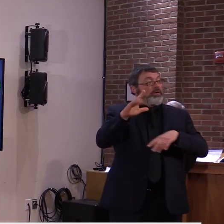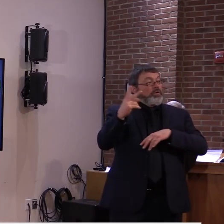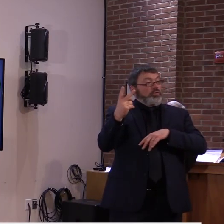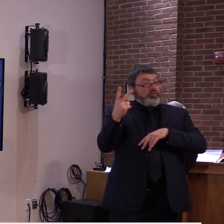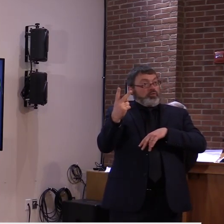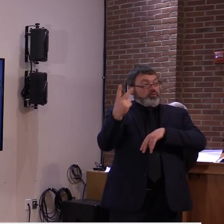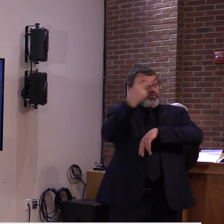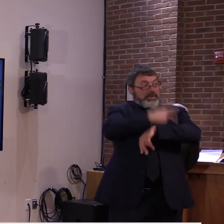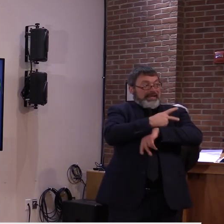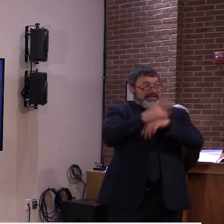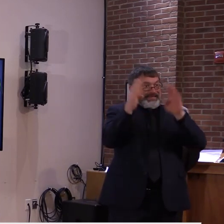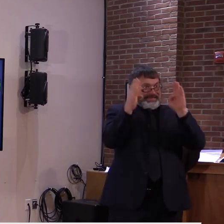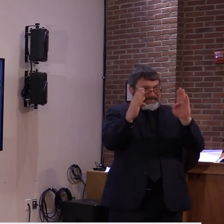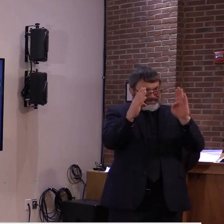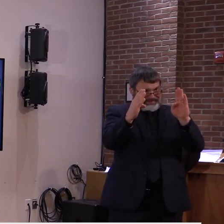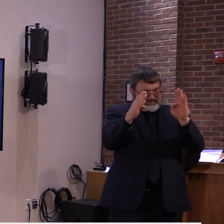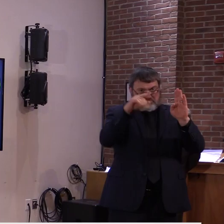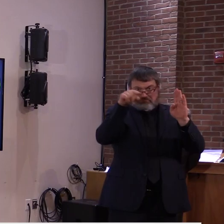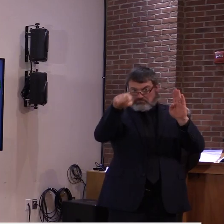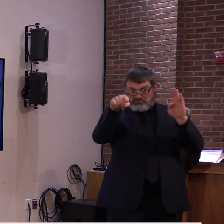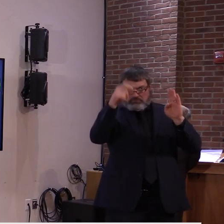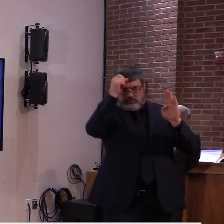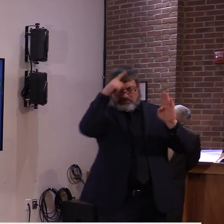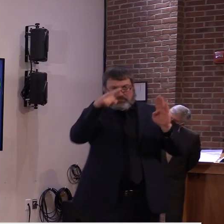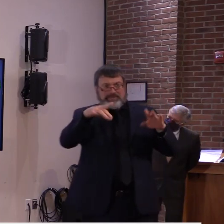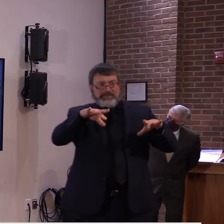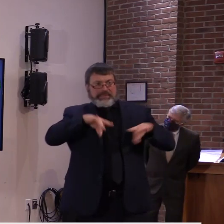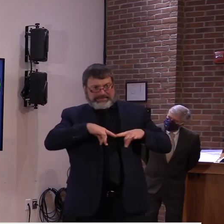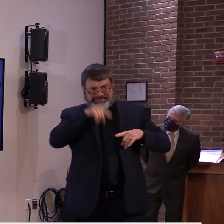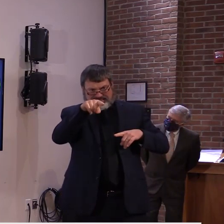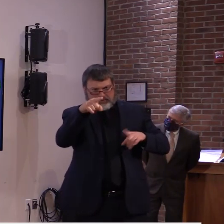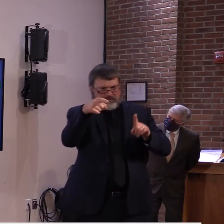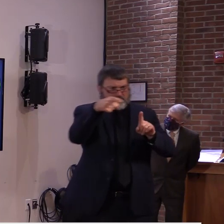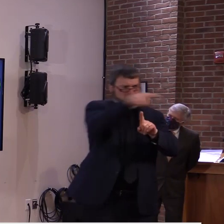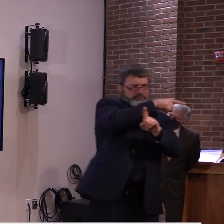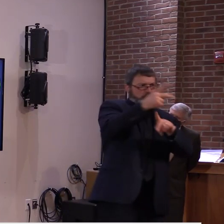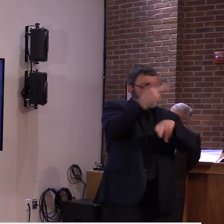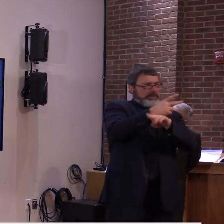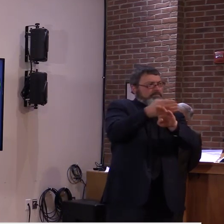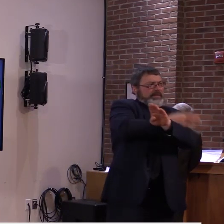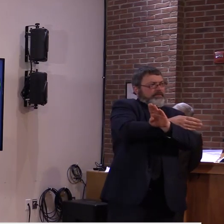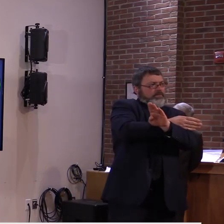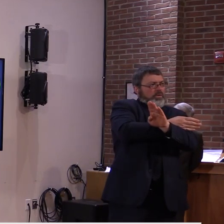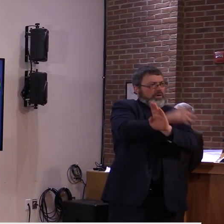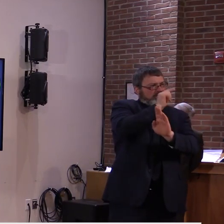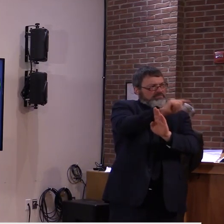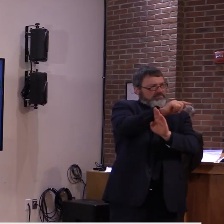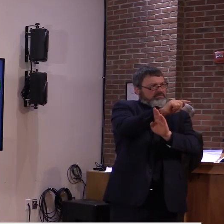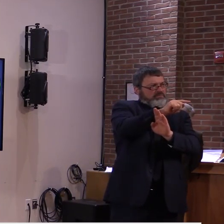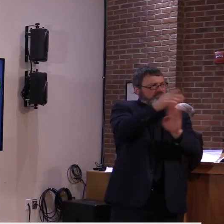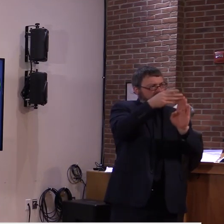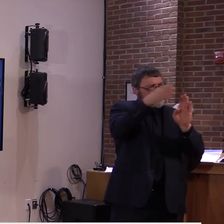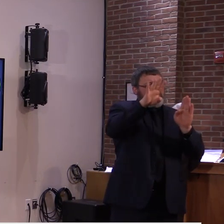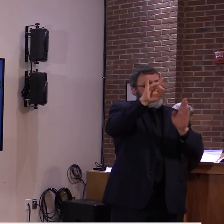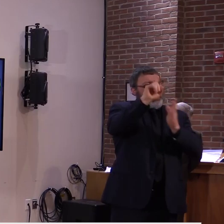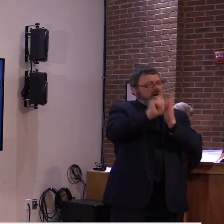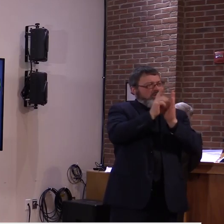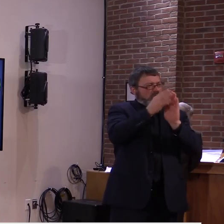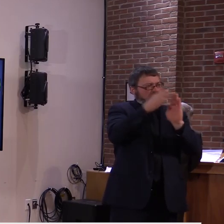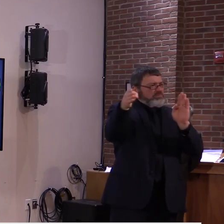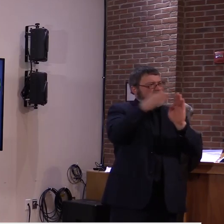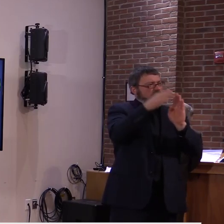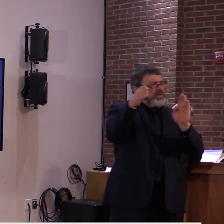It does, but you answered something differently than what I was asking. It sounds to me like it's a 48-hour